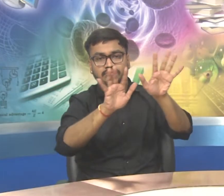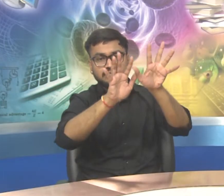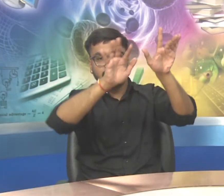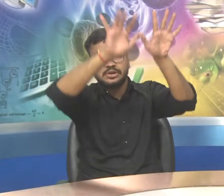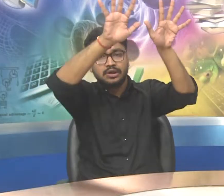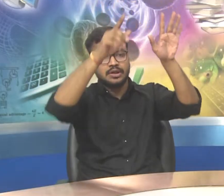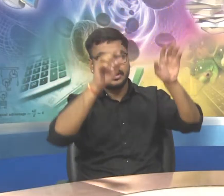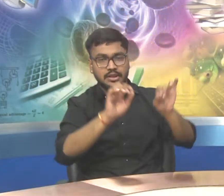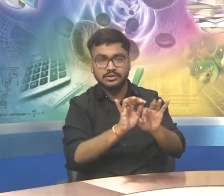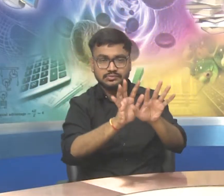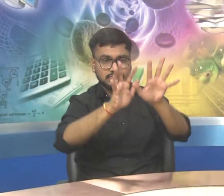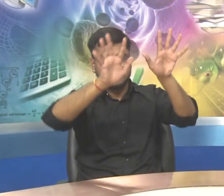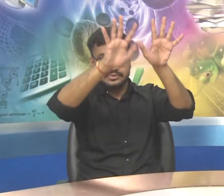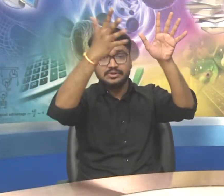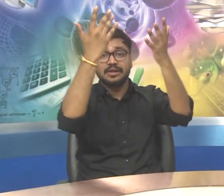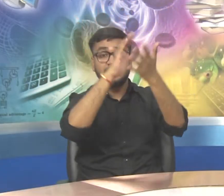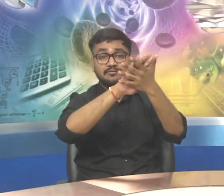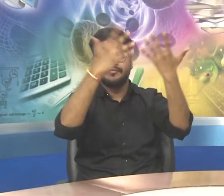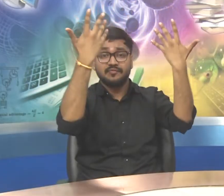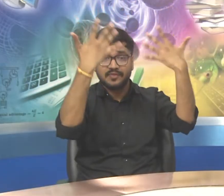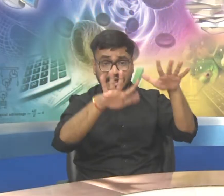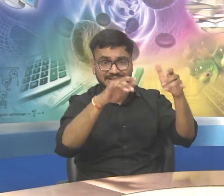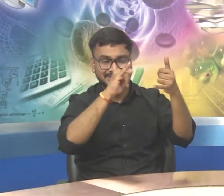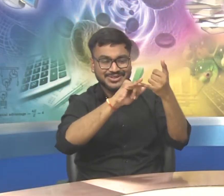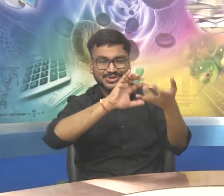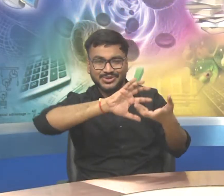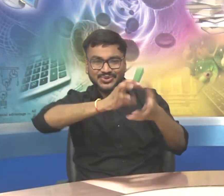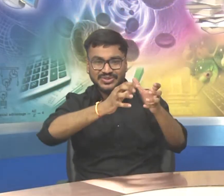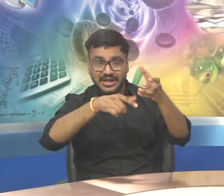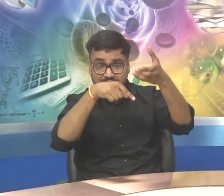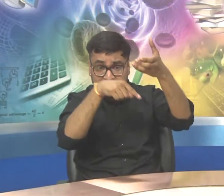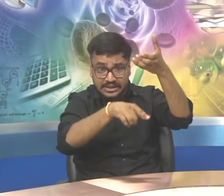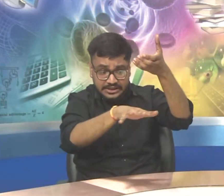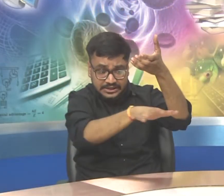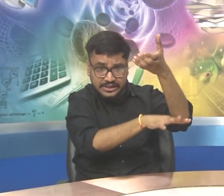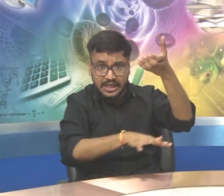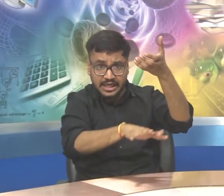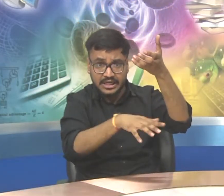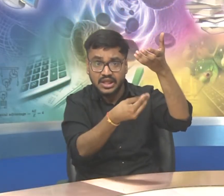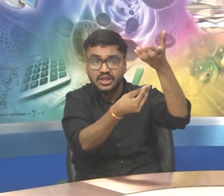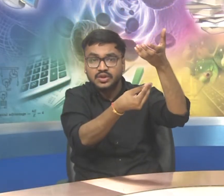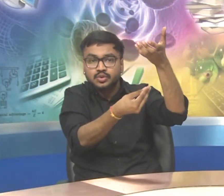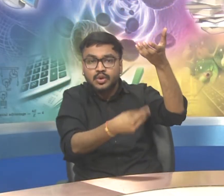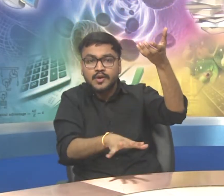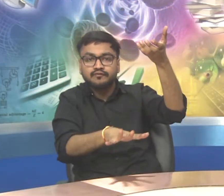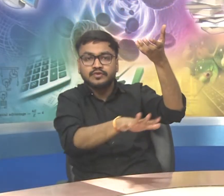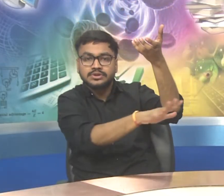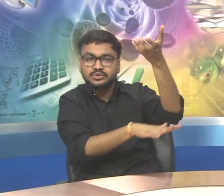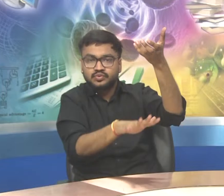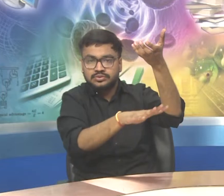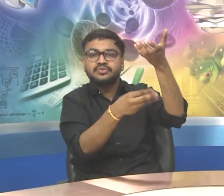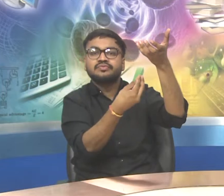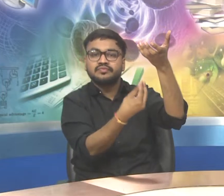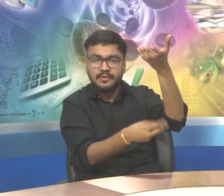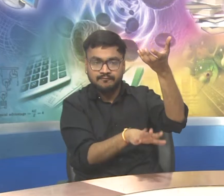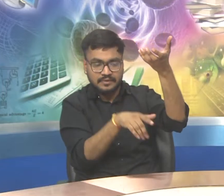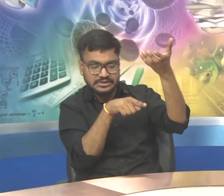and after heating they disappears through the vapor. Then the solid which